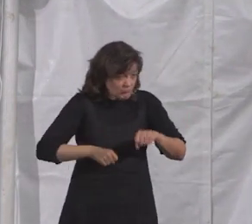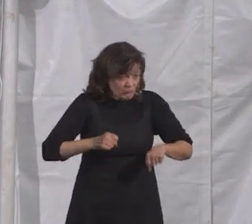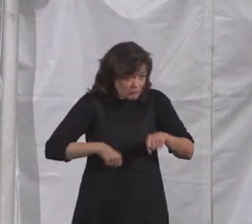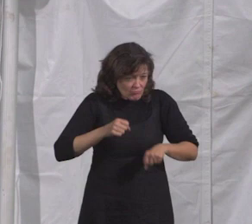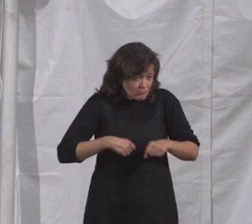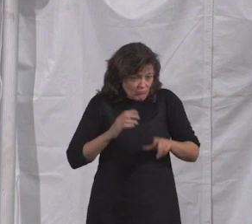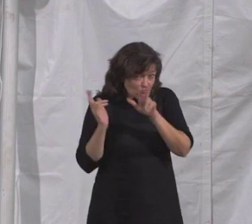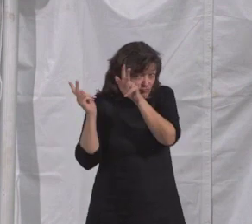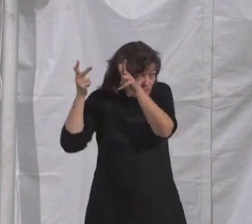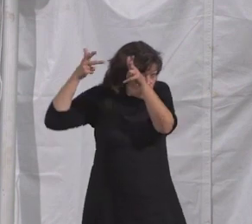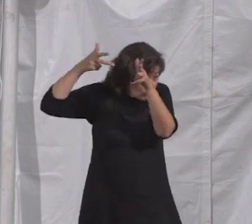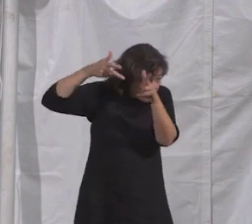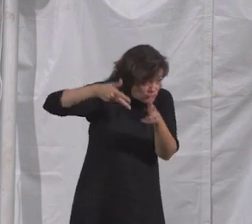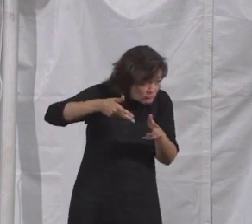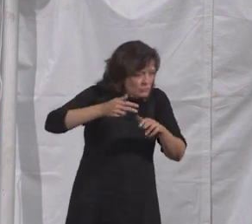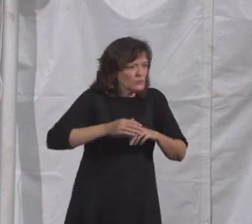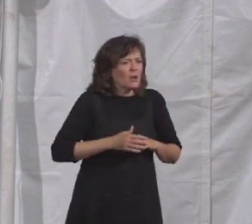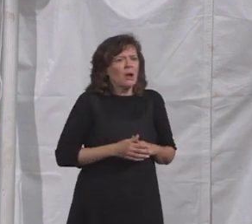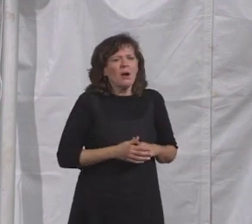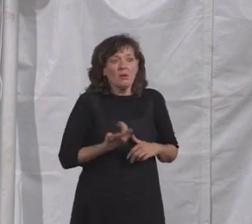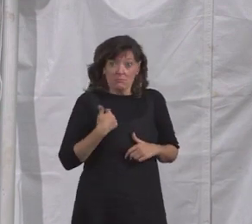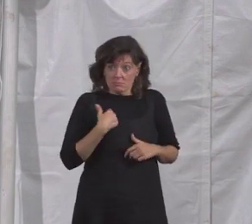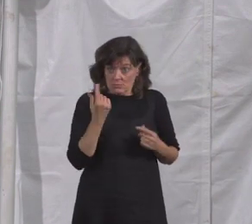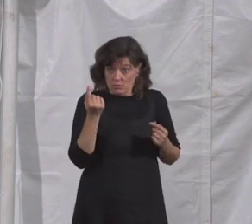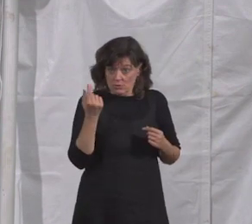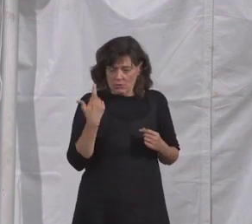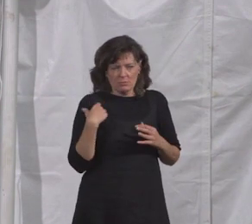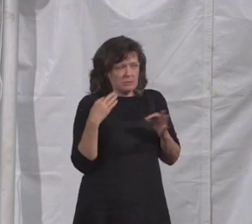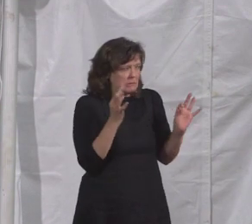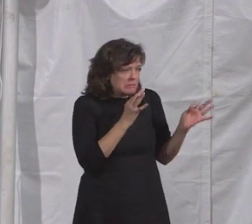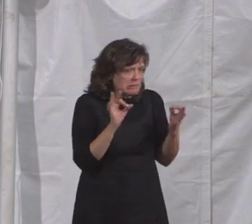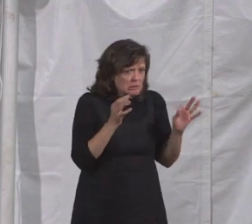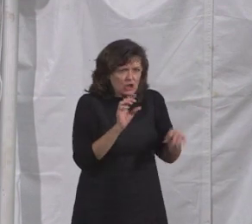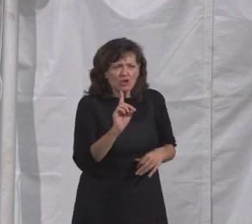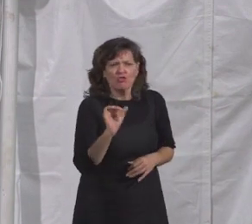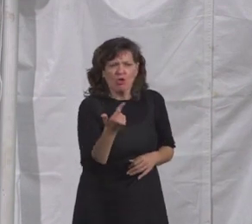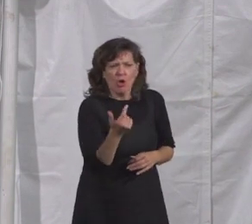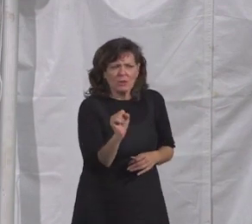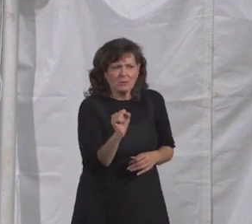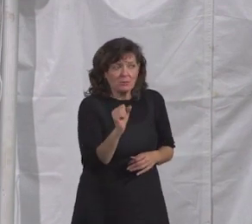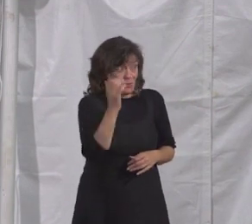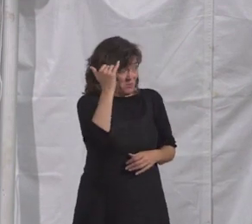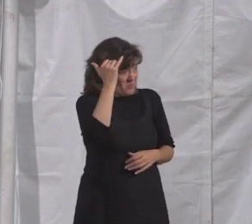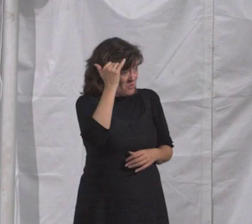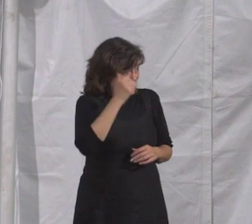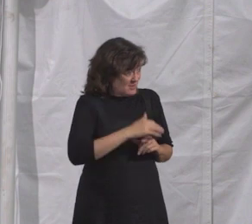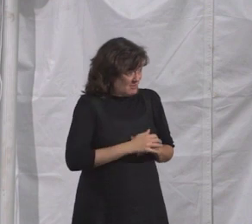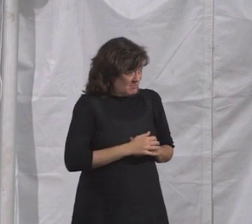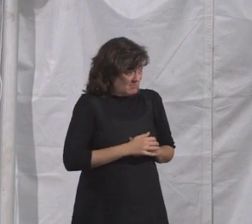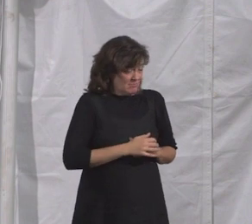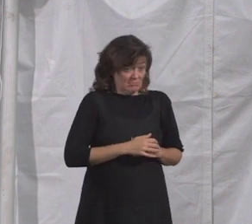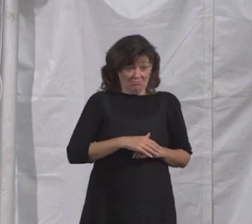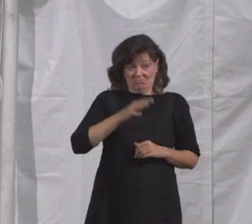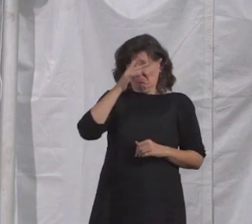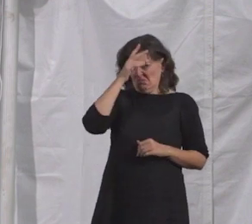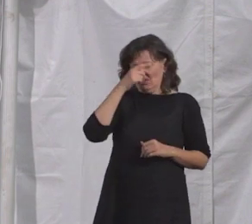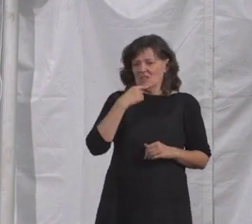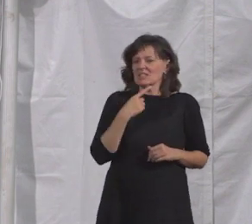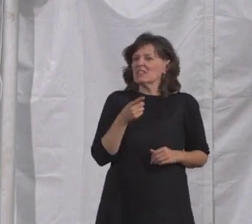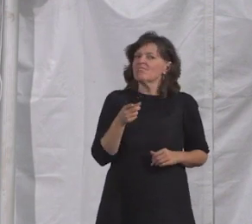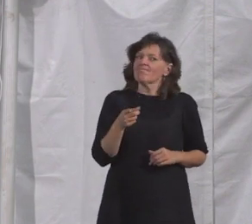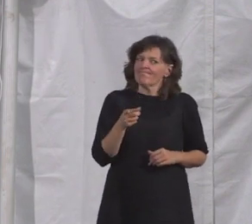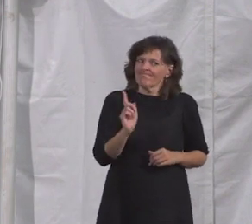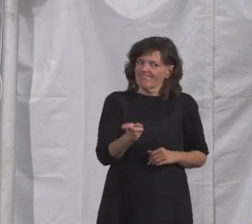my father said to me, "You have to be careful on those bicycles because those tires are razor thin. And if you